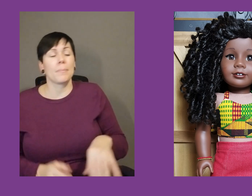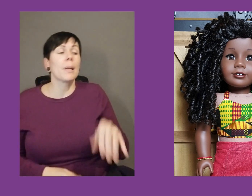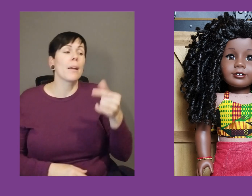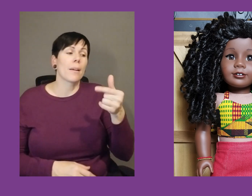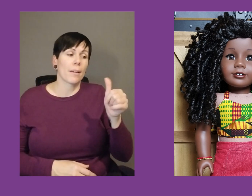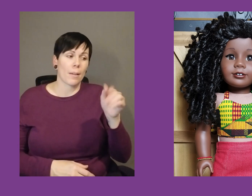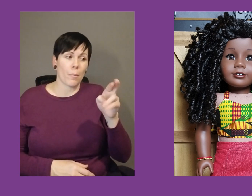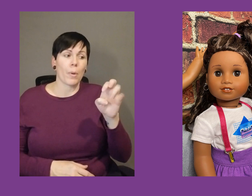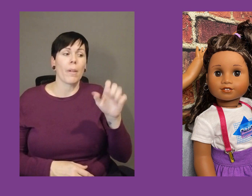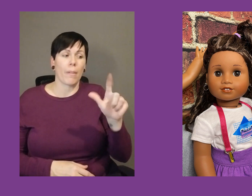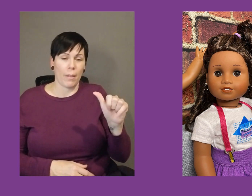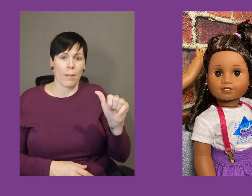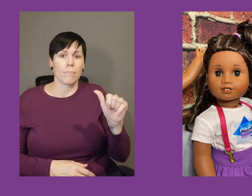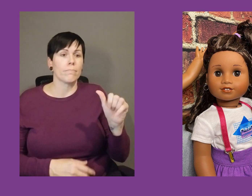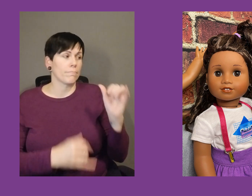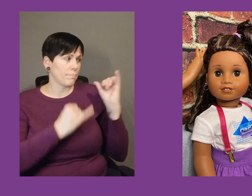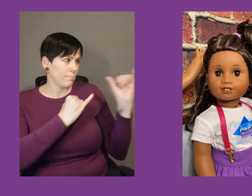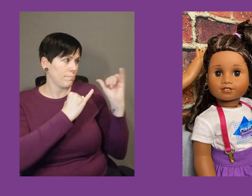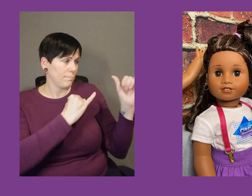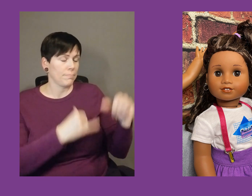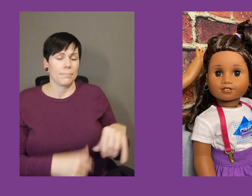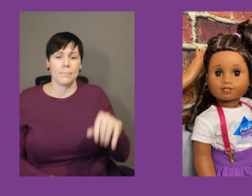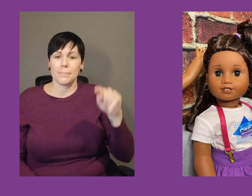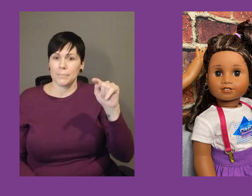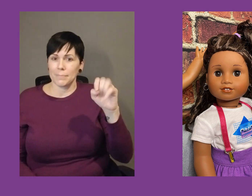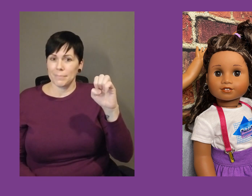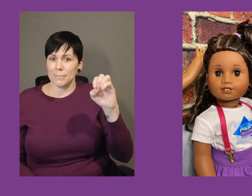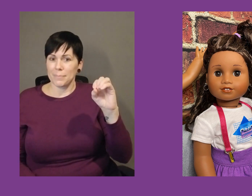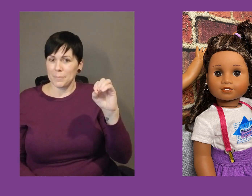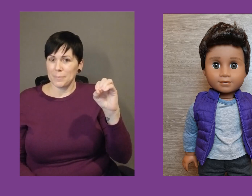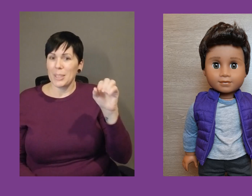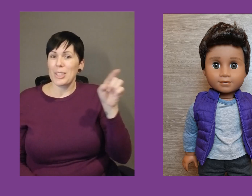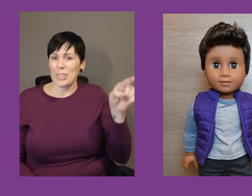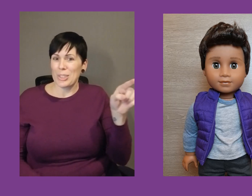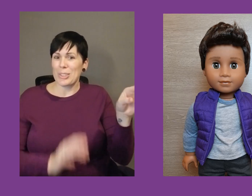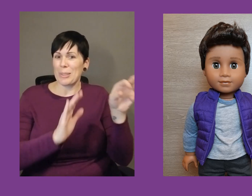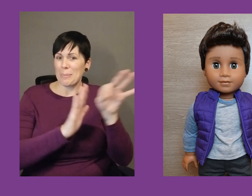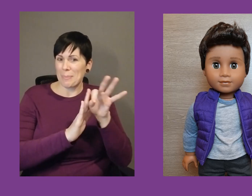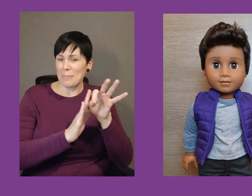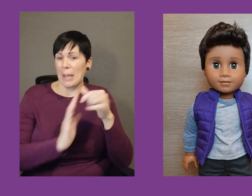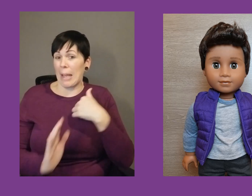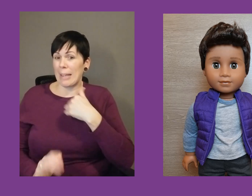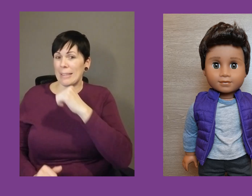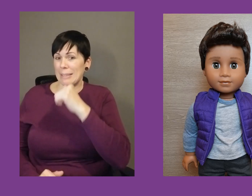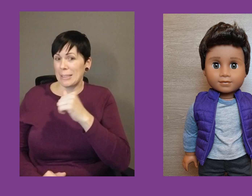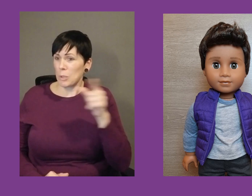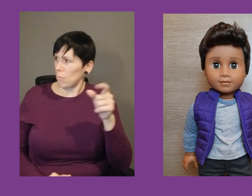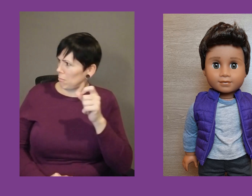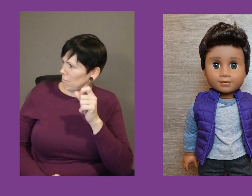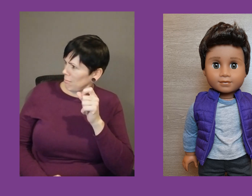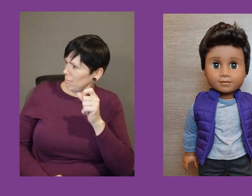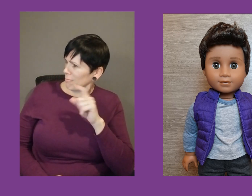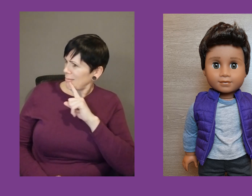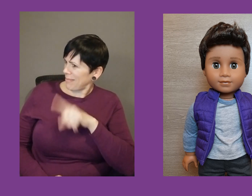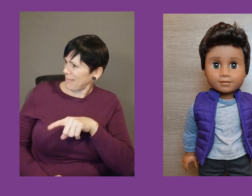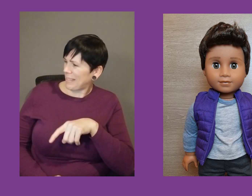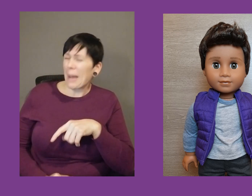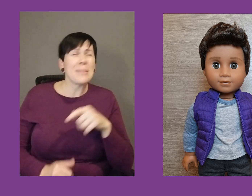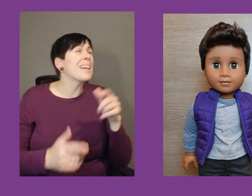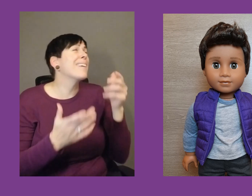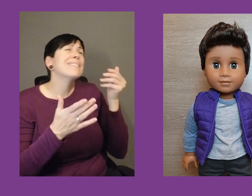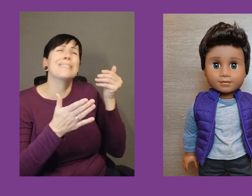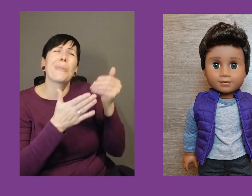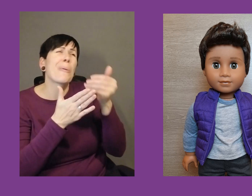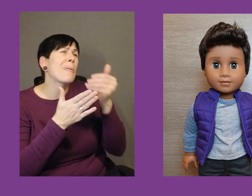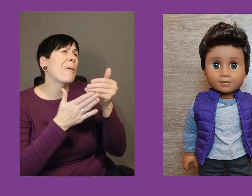Gabriella, that was one that we had in common. Teo, she picked and I didn't, and she was really surprised that I didn't. He